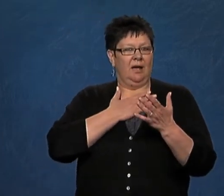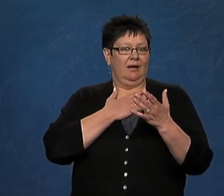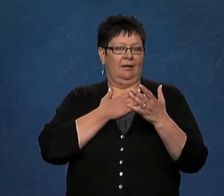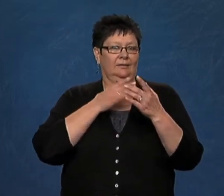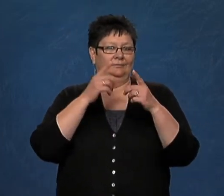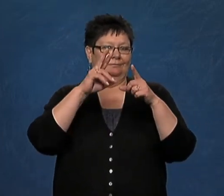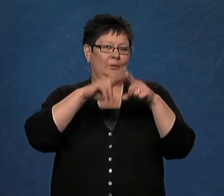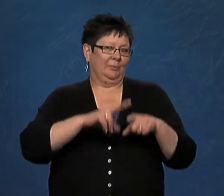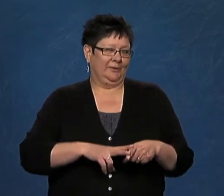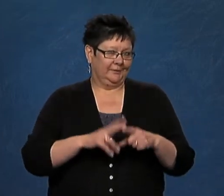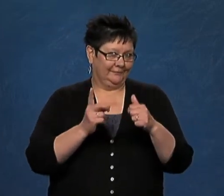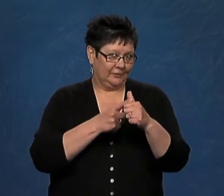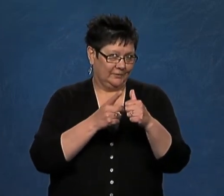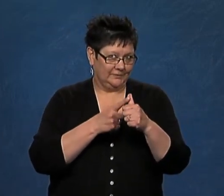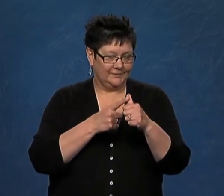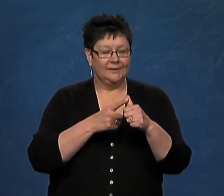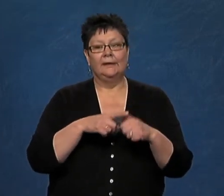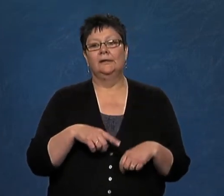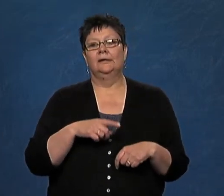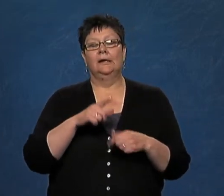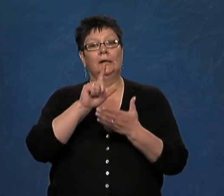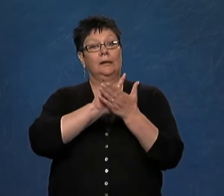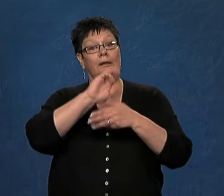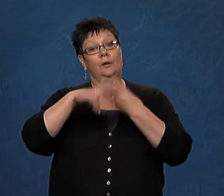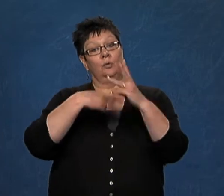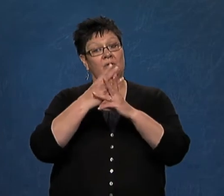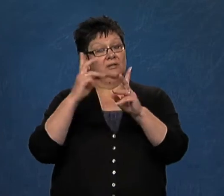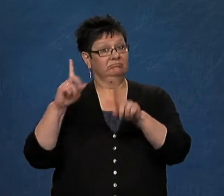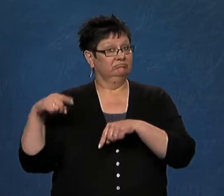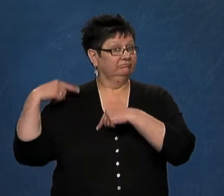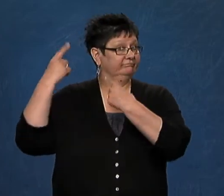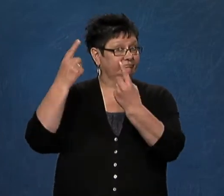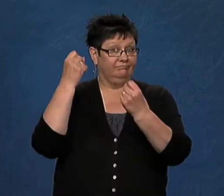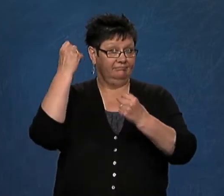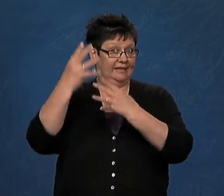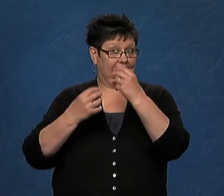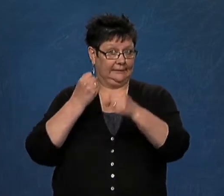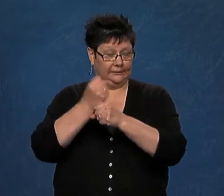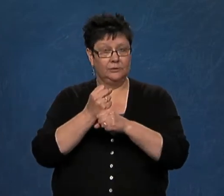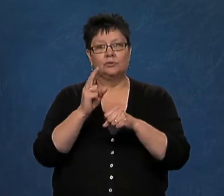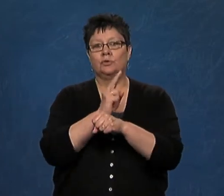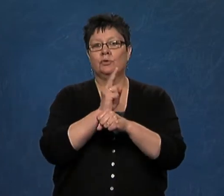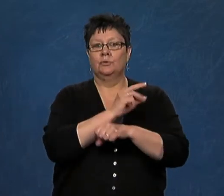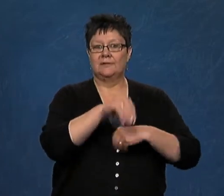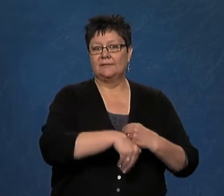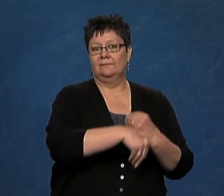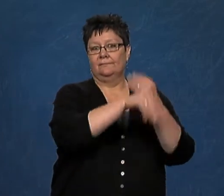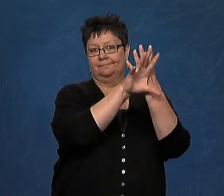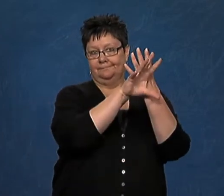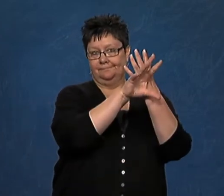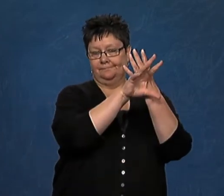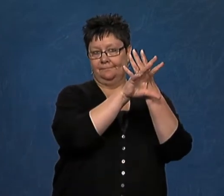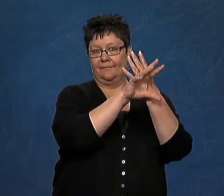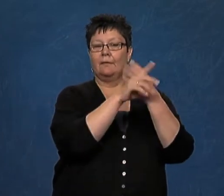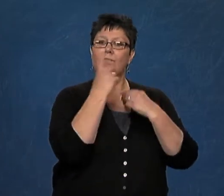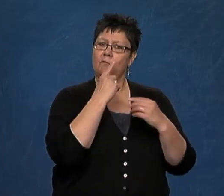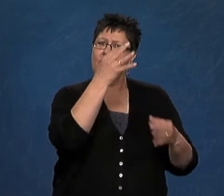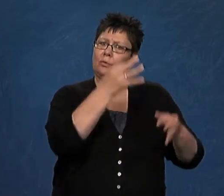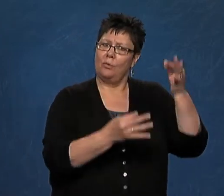I'll also talk about the vocabulary. In the legal world, for years, we have used